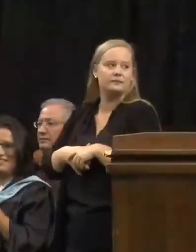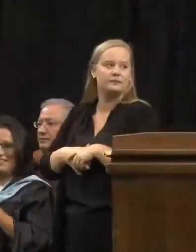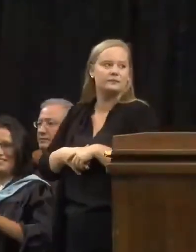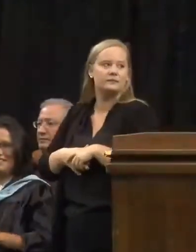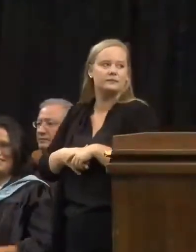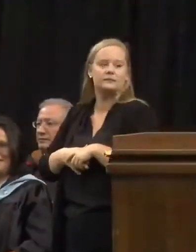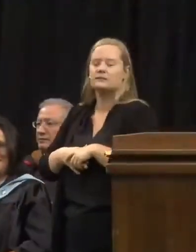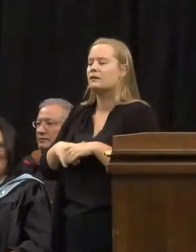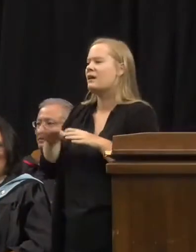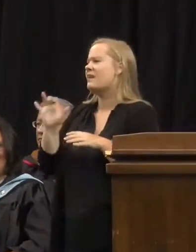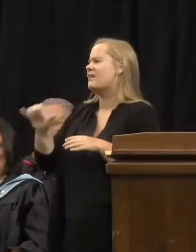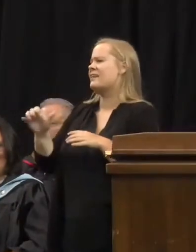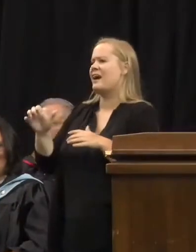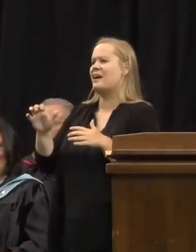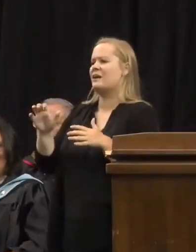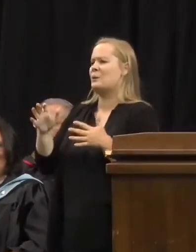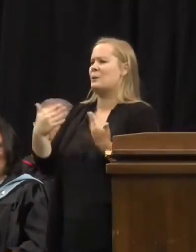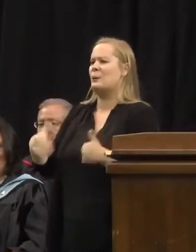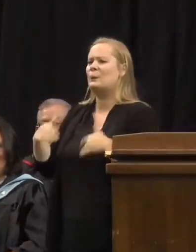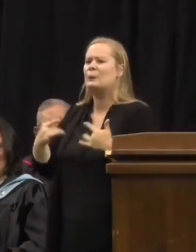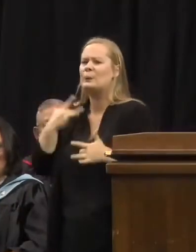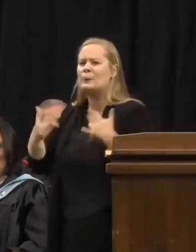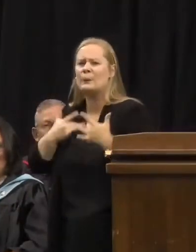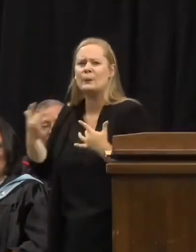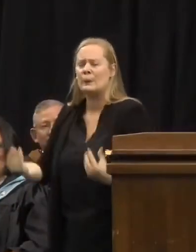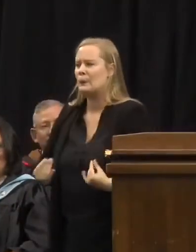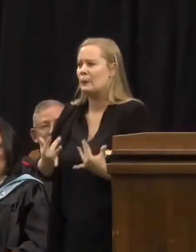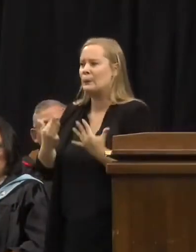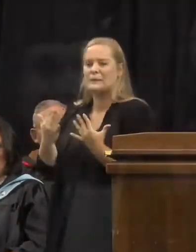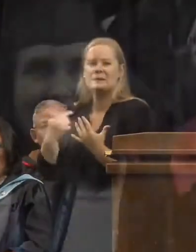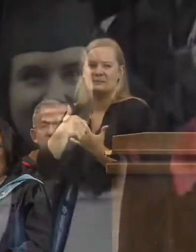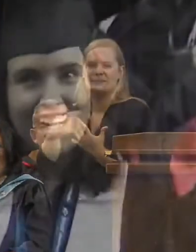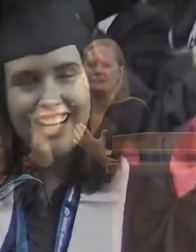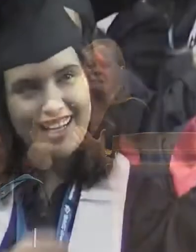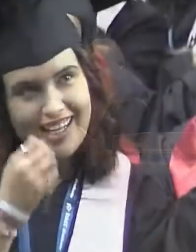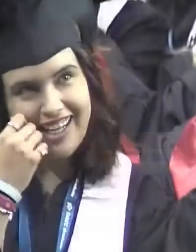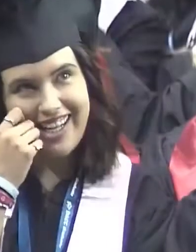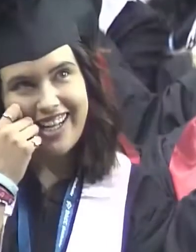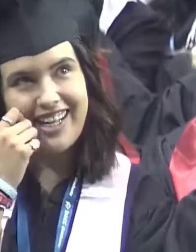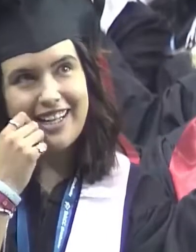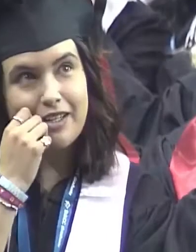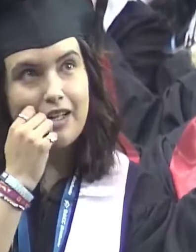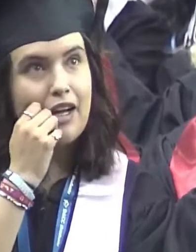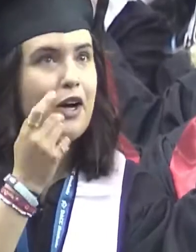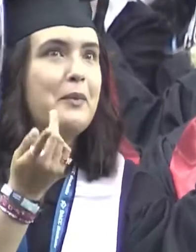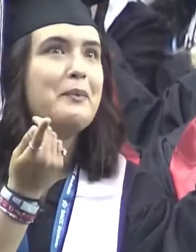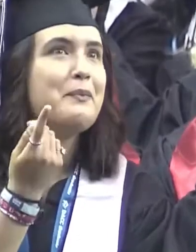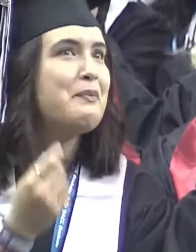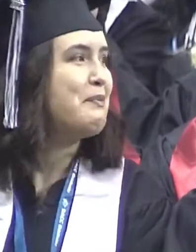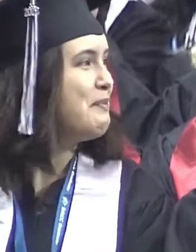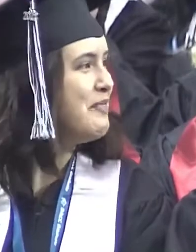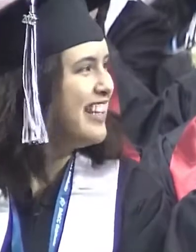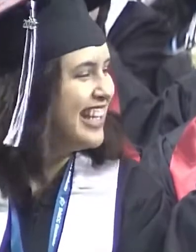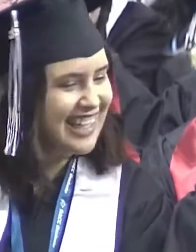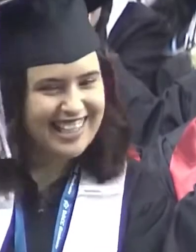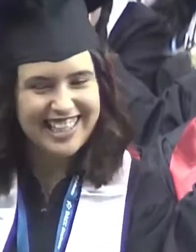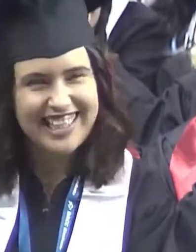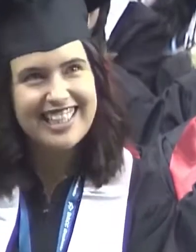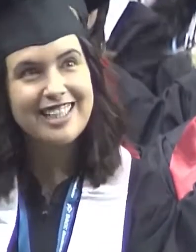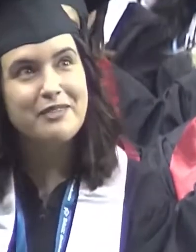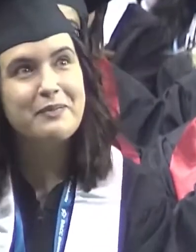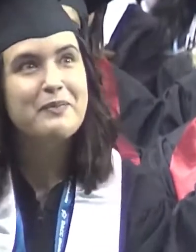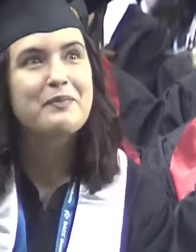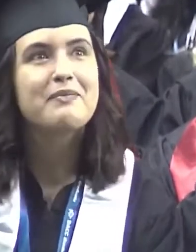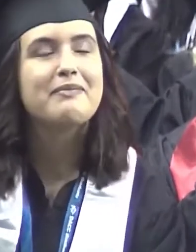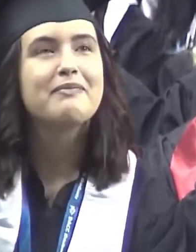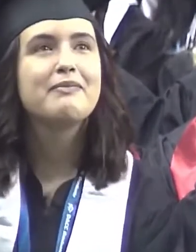That energy is so contagious and so invigorating here. And I have to share with you that it's such an incredible honor for me to be able to introduce to you